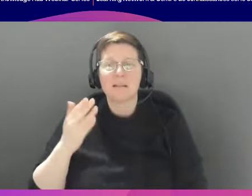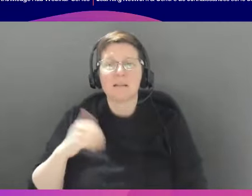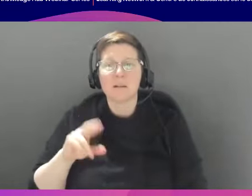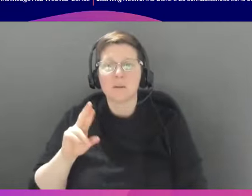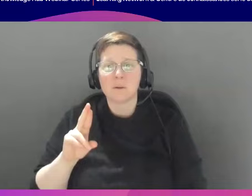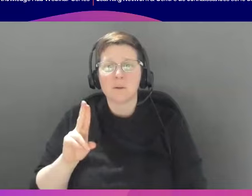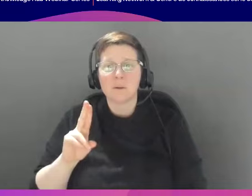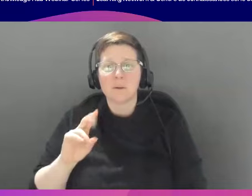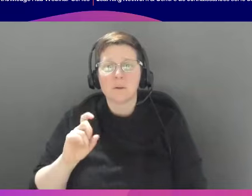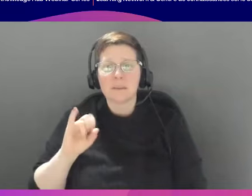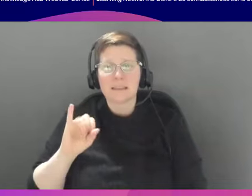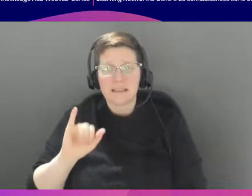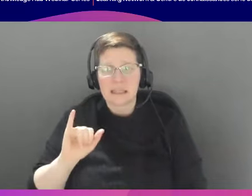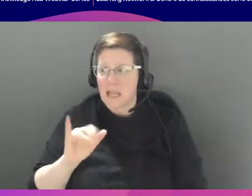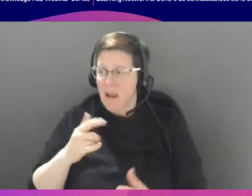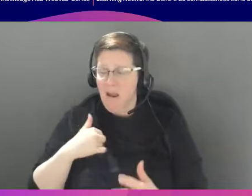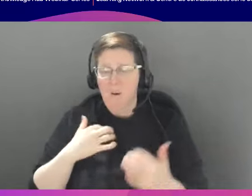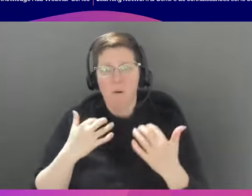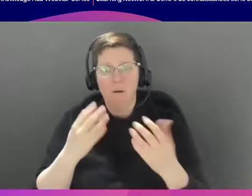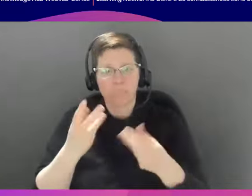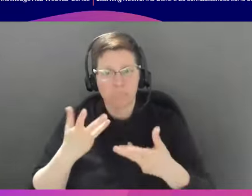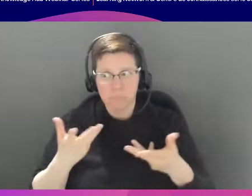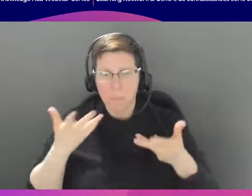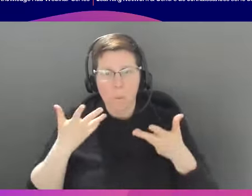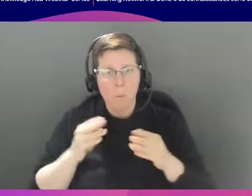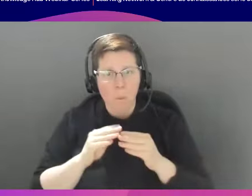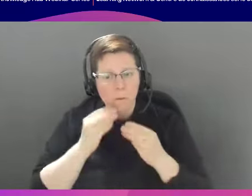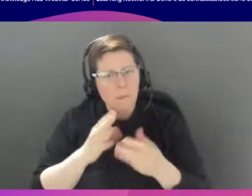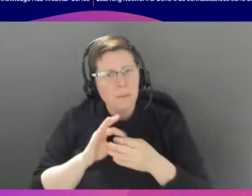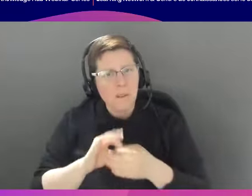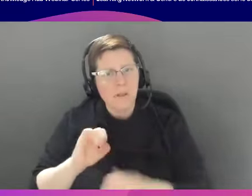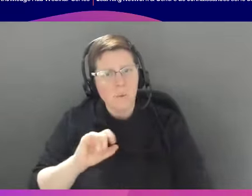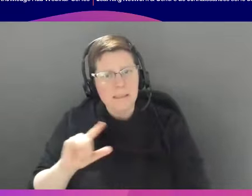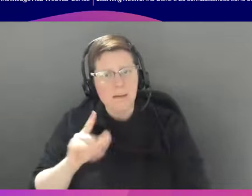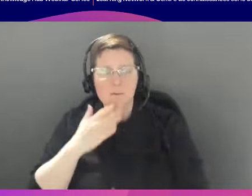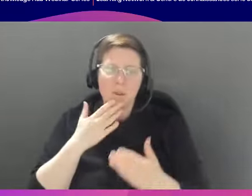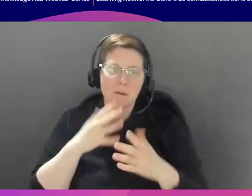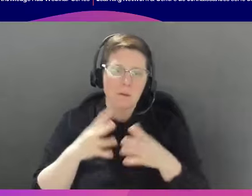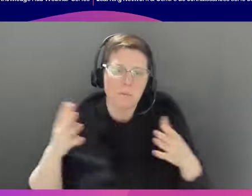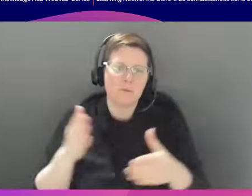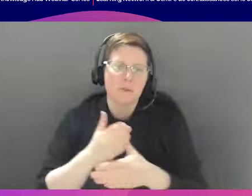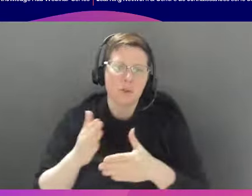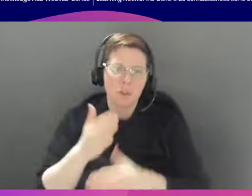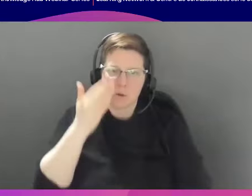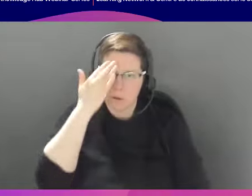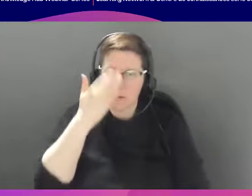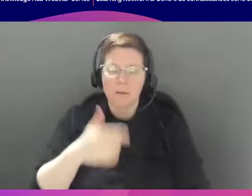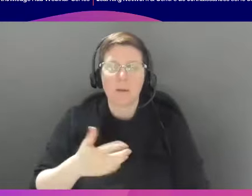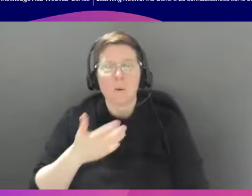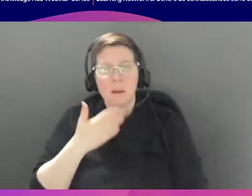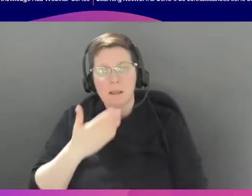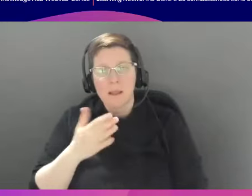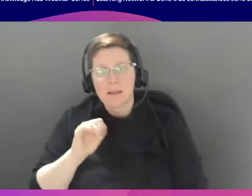and want to learn more about. And so we're so appreciative to bring your research to our audience. I want to thank as well our ASL